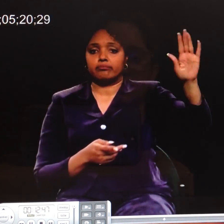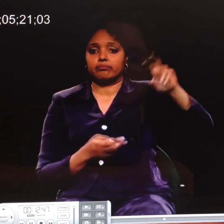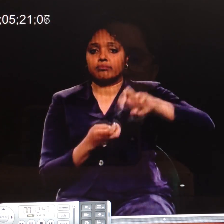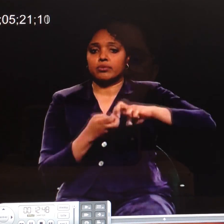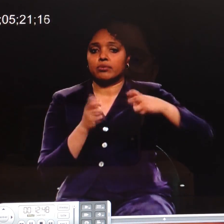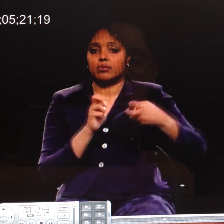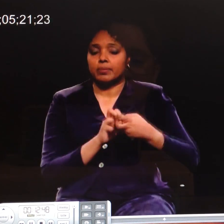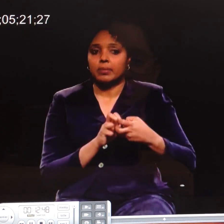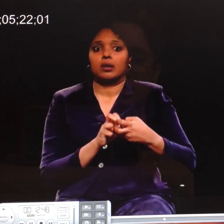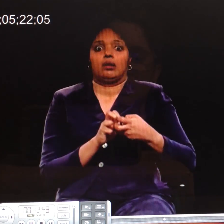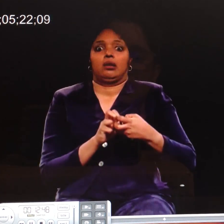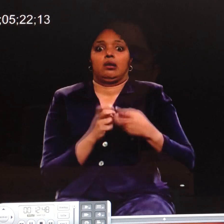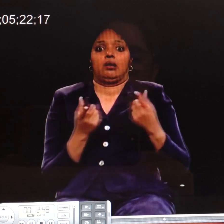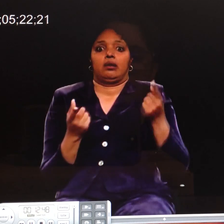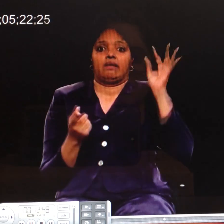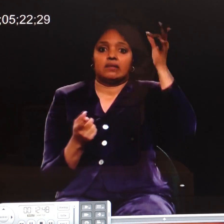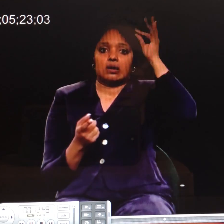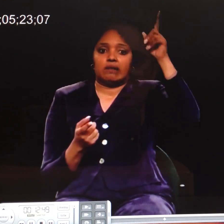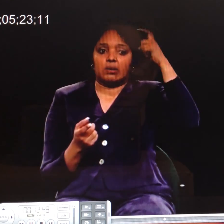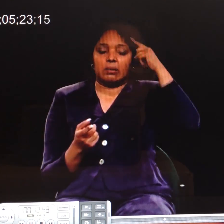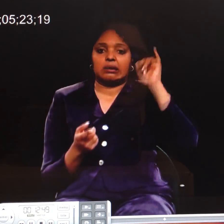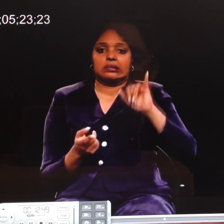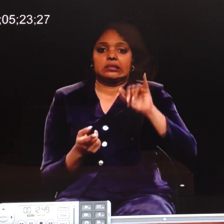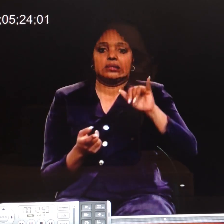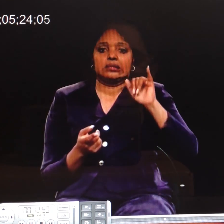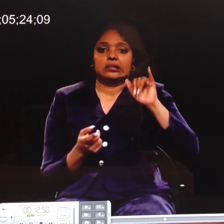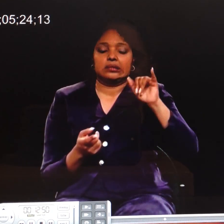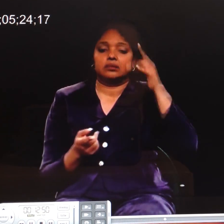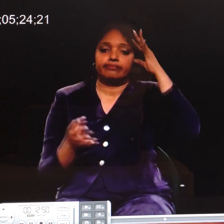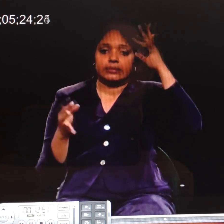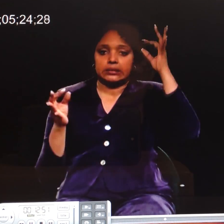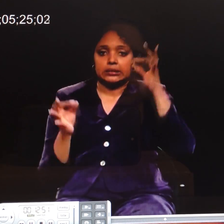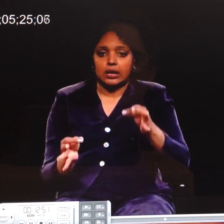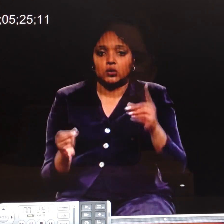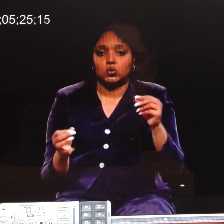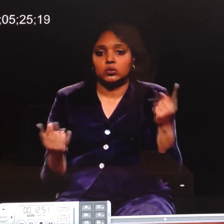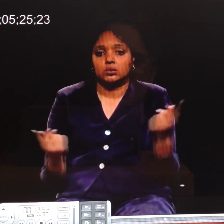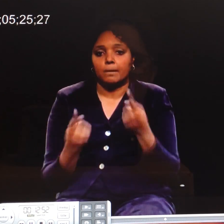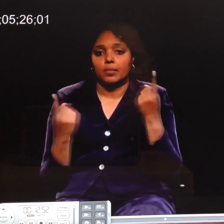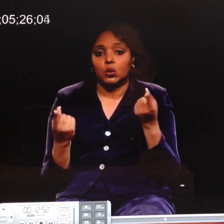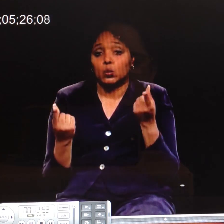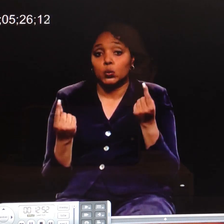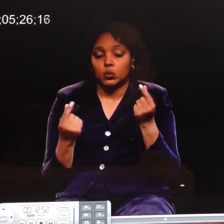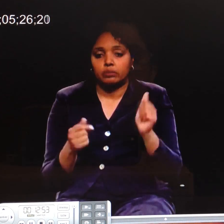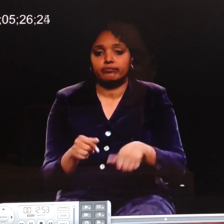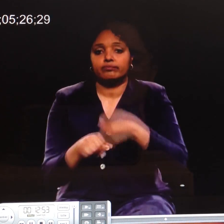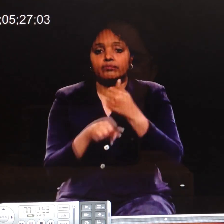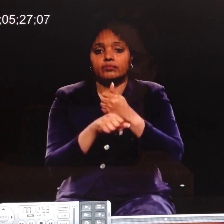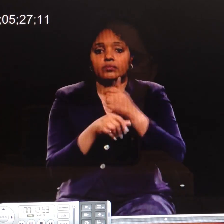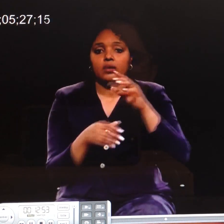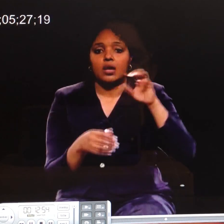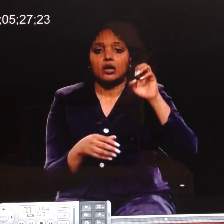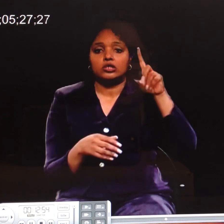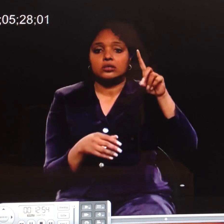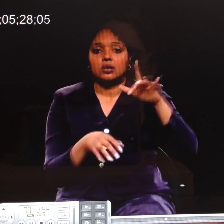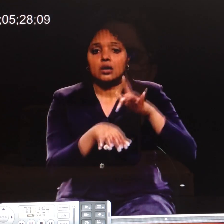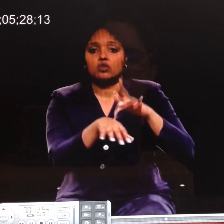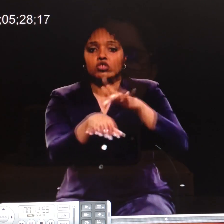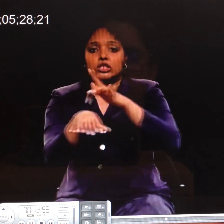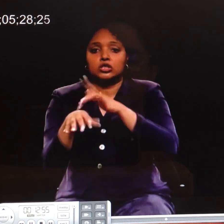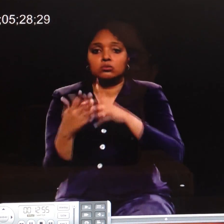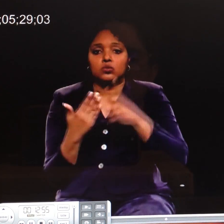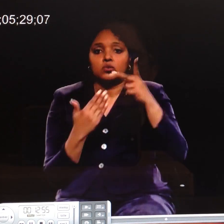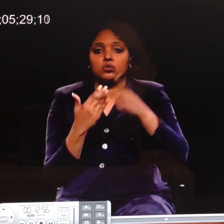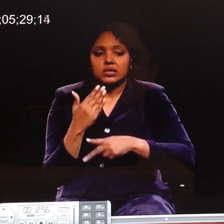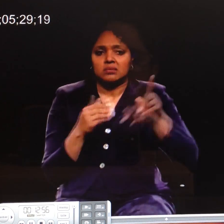honestly just related to the gay community. It was their problem, and they thought it wasn't they weren't at risk for that. So